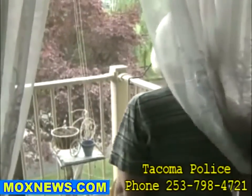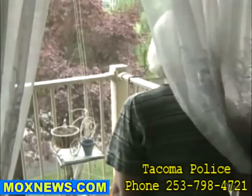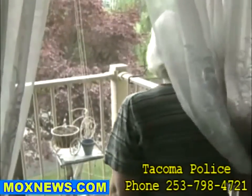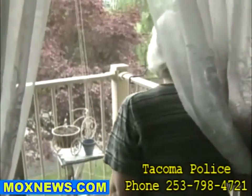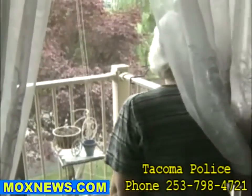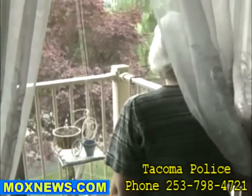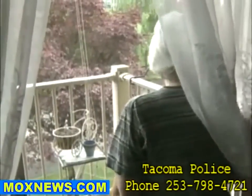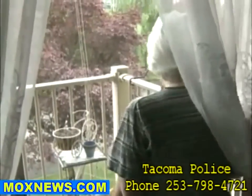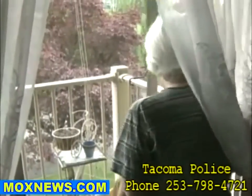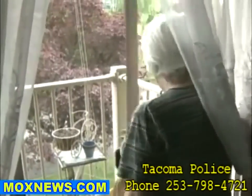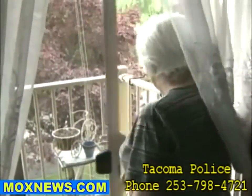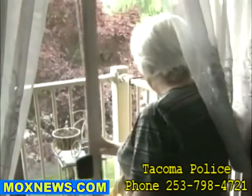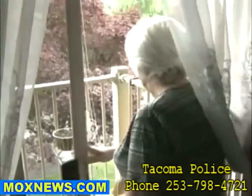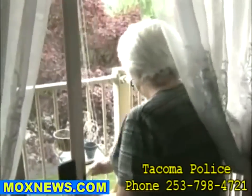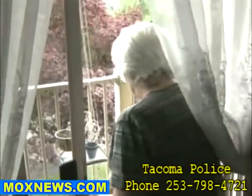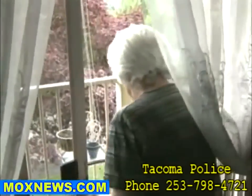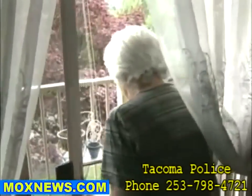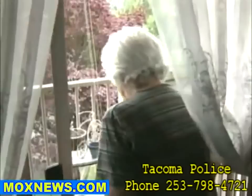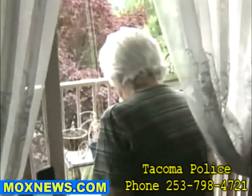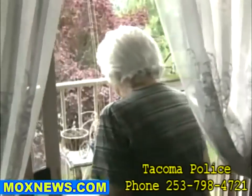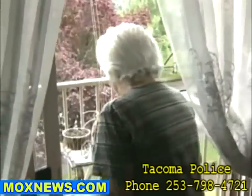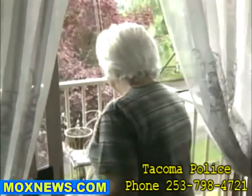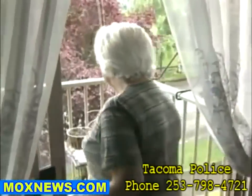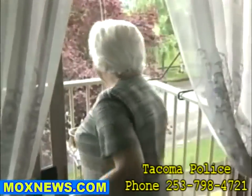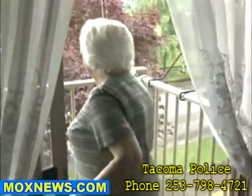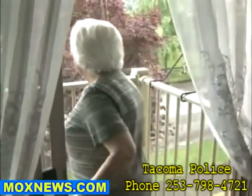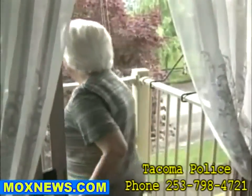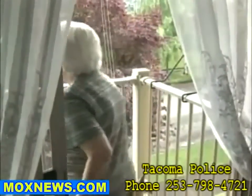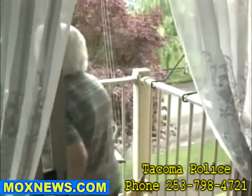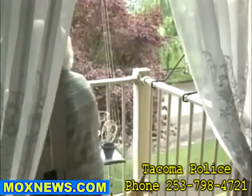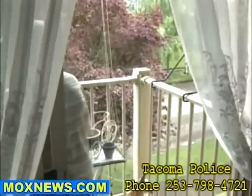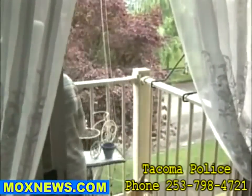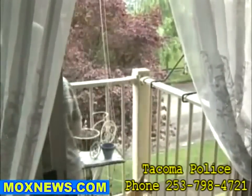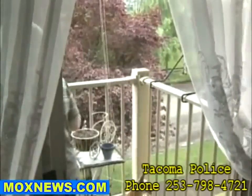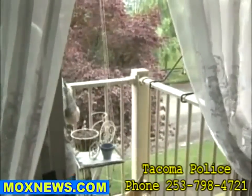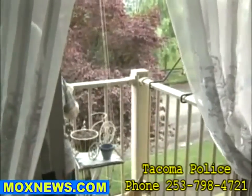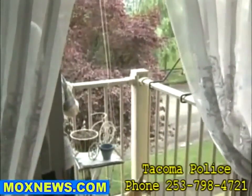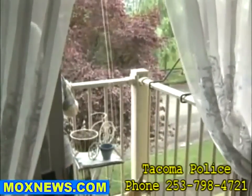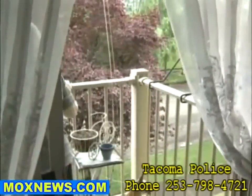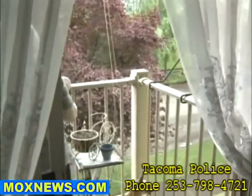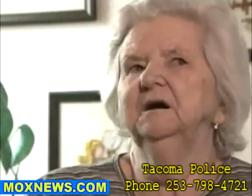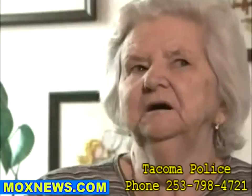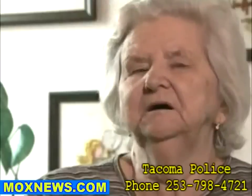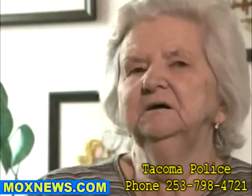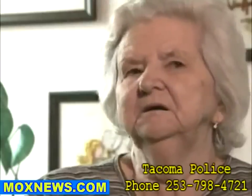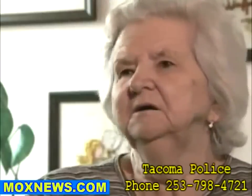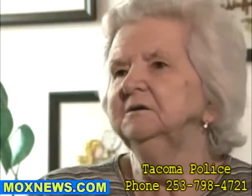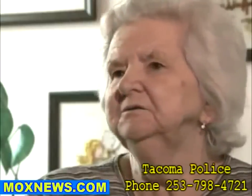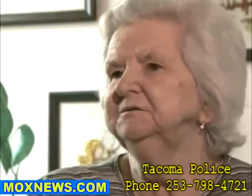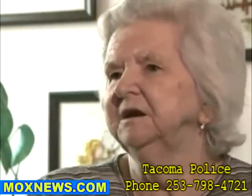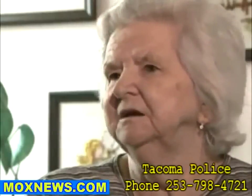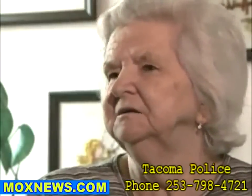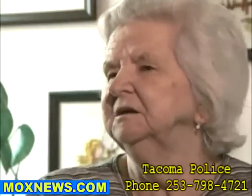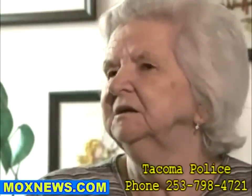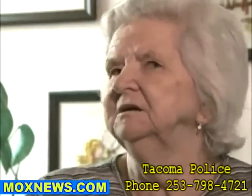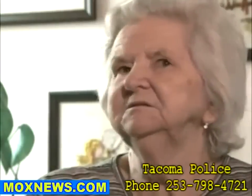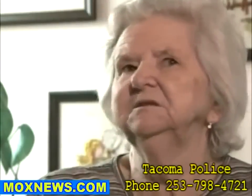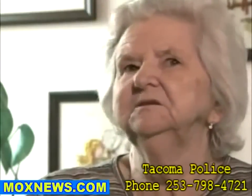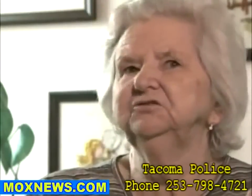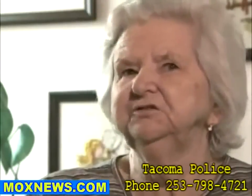night and dark when she heard LaShawn screaming in pain and ran to the balcony. I hollered down and I said,